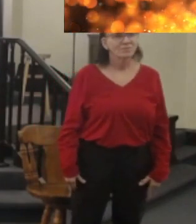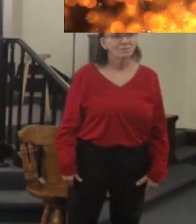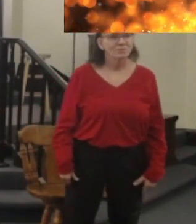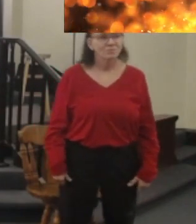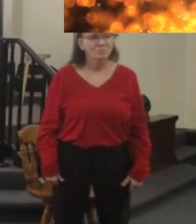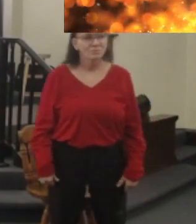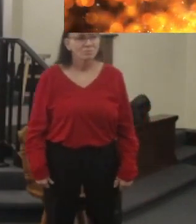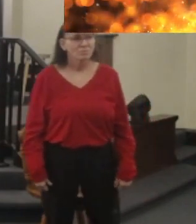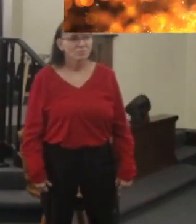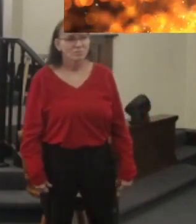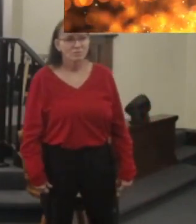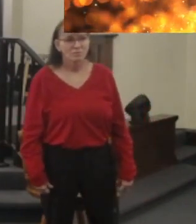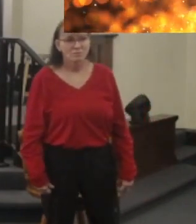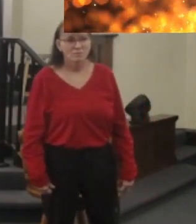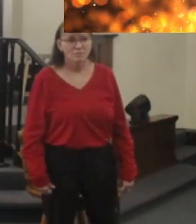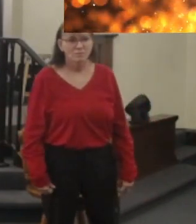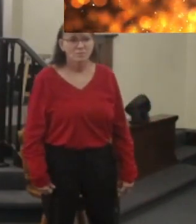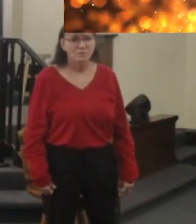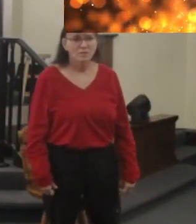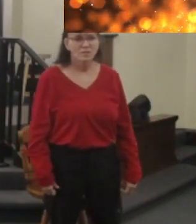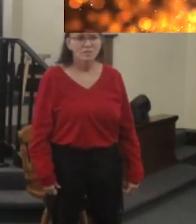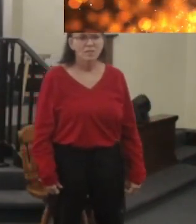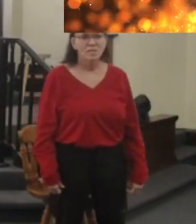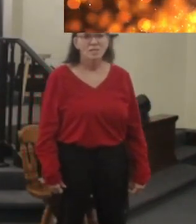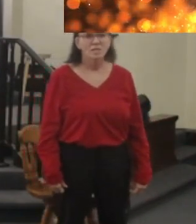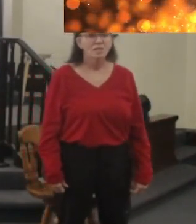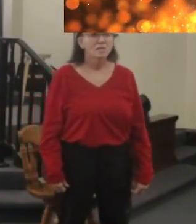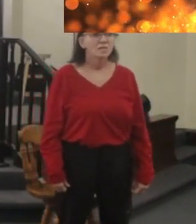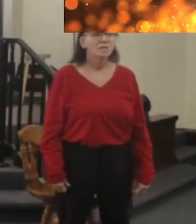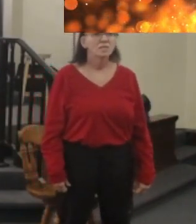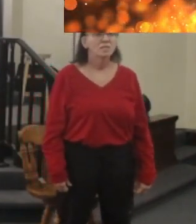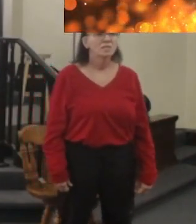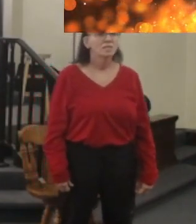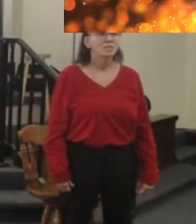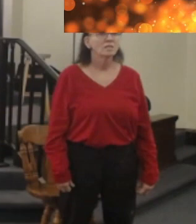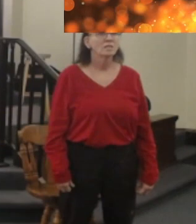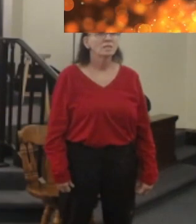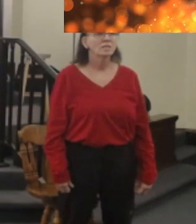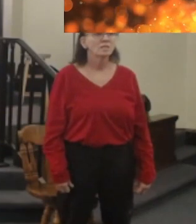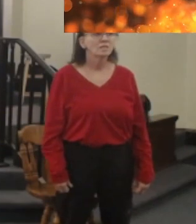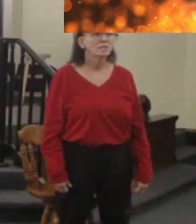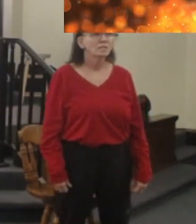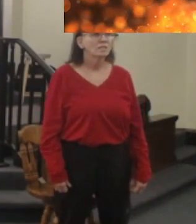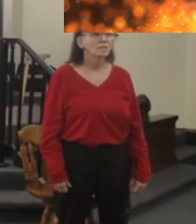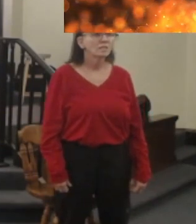It makes me laugh. It lightens up the mood, I think, you know?